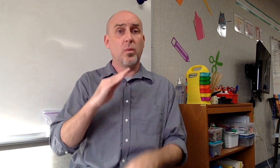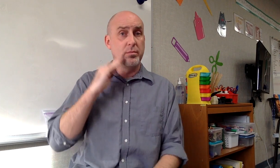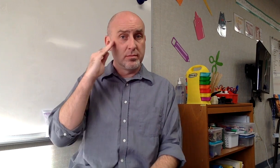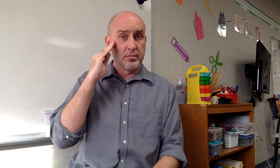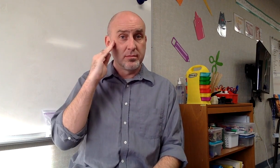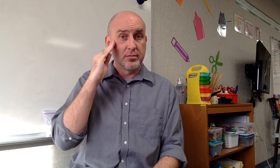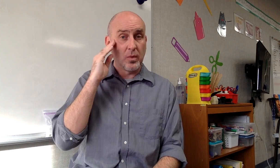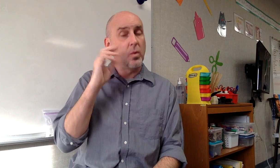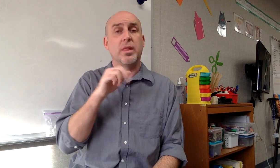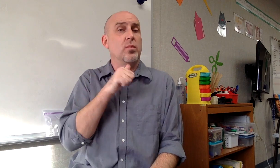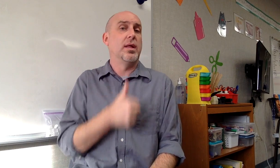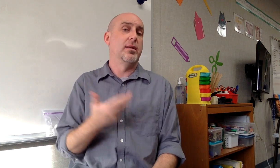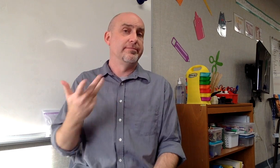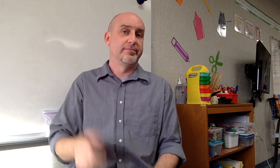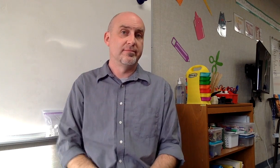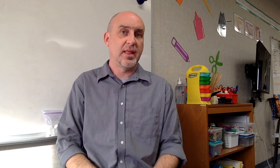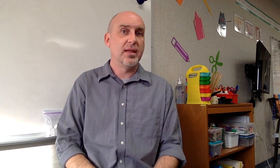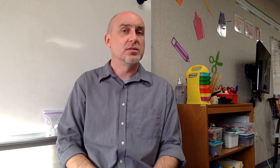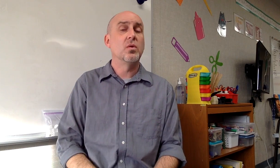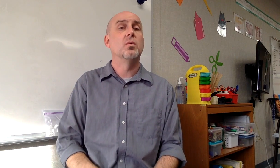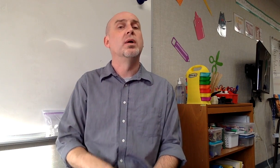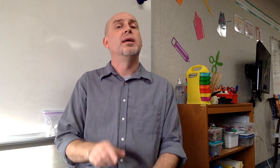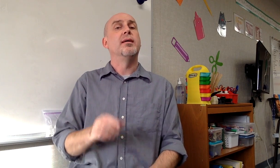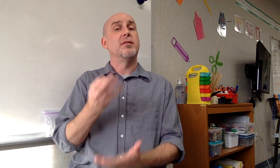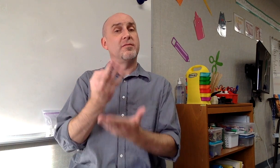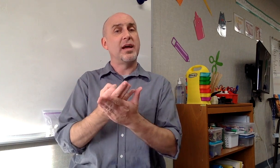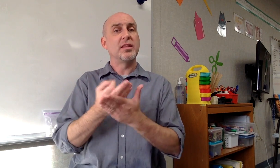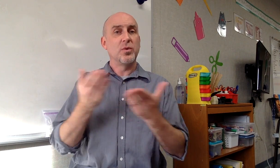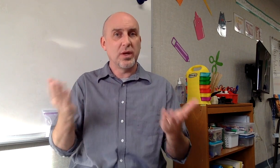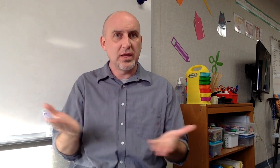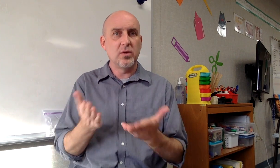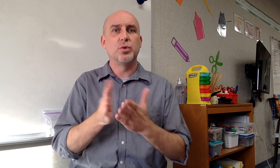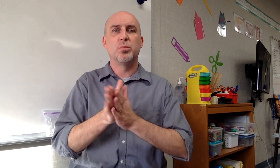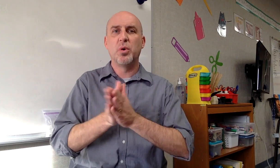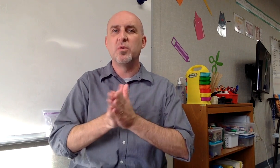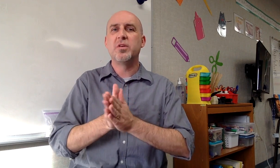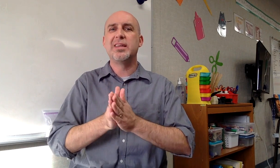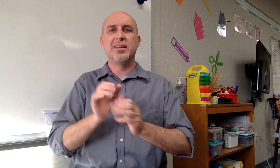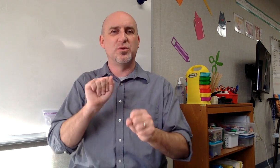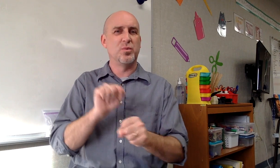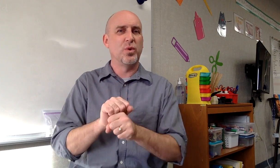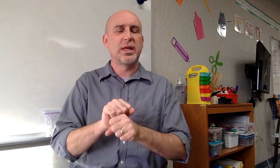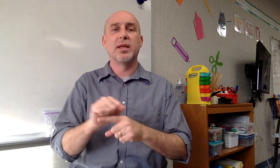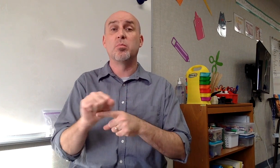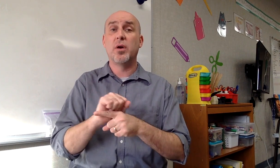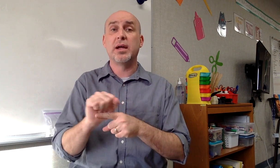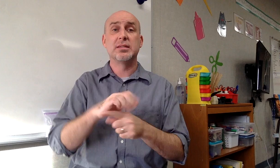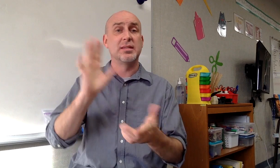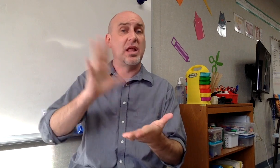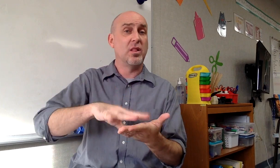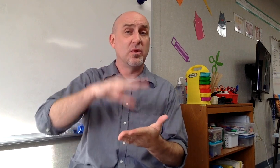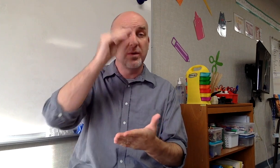home or they will not. And so the fact that you are here and you're motivated and you're working and practicing and learning